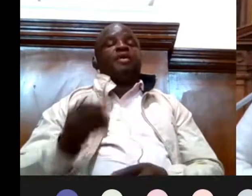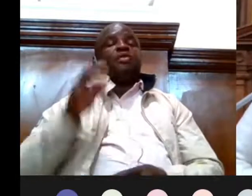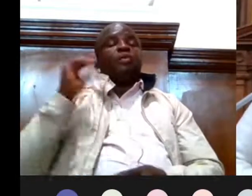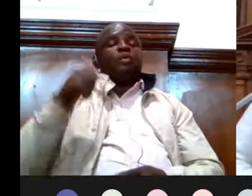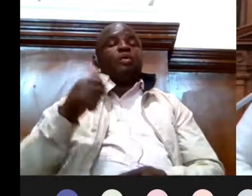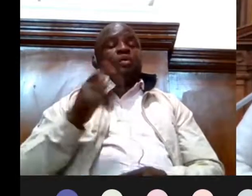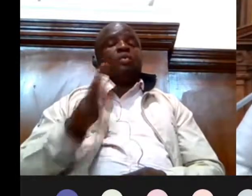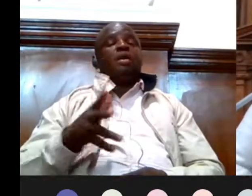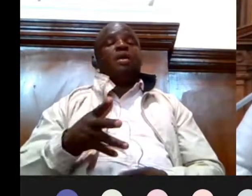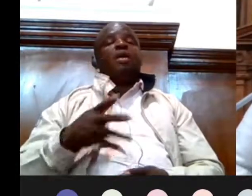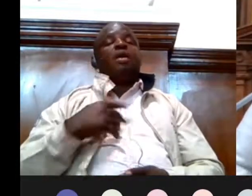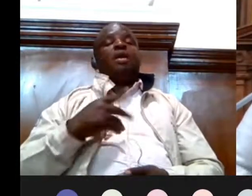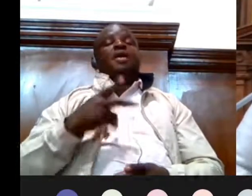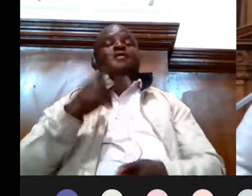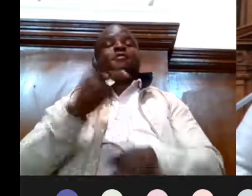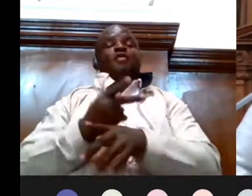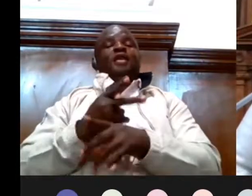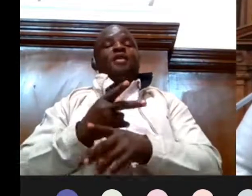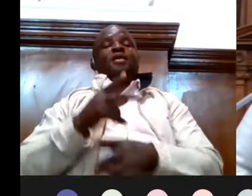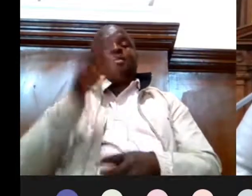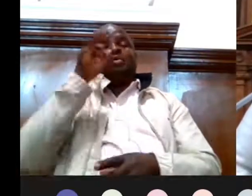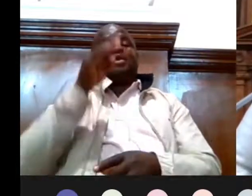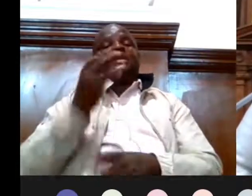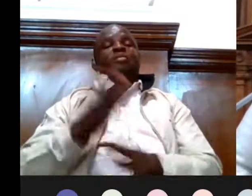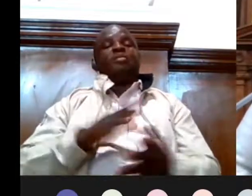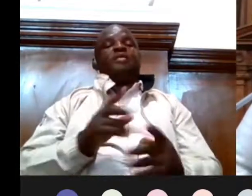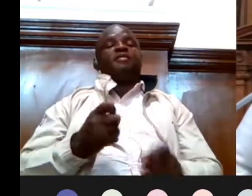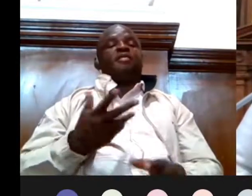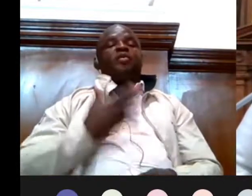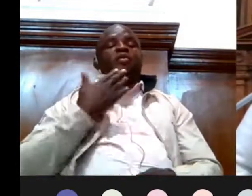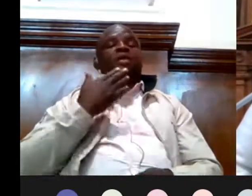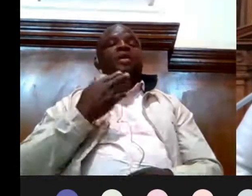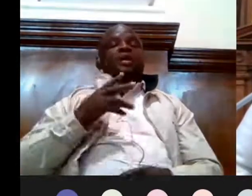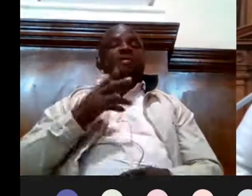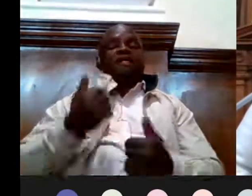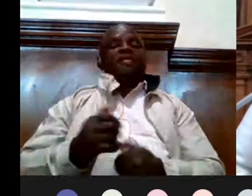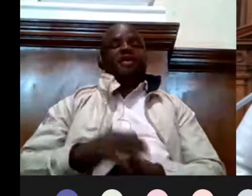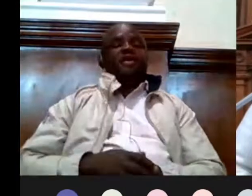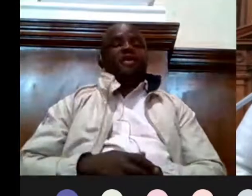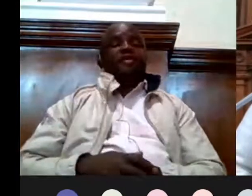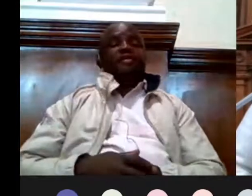le ponisa le o lebolailweng ke a boyfriend.